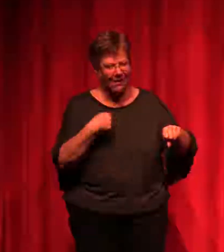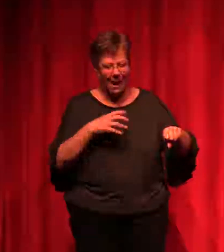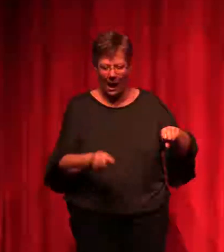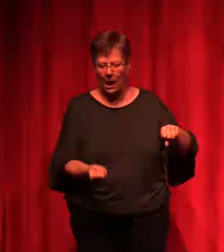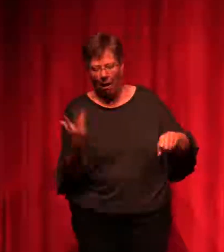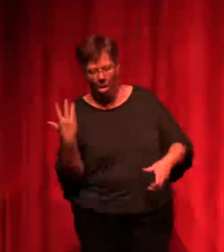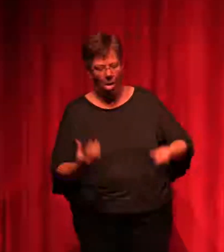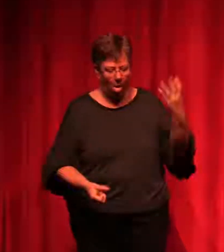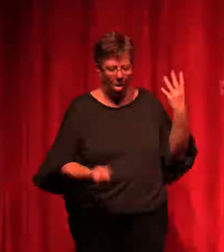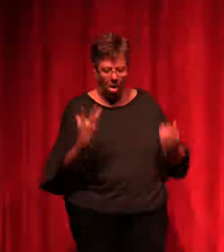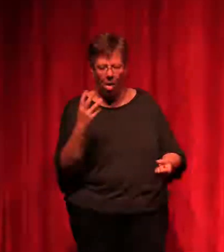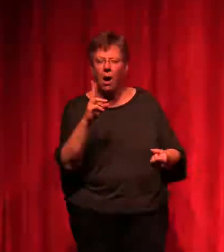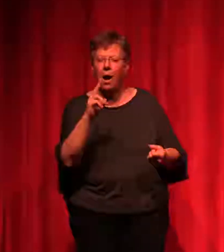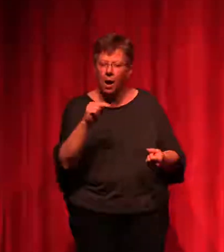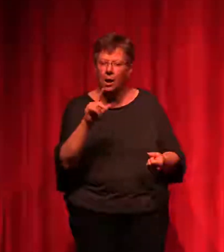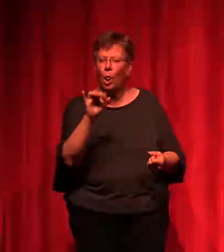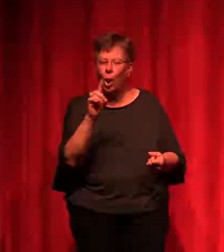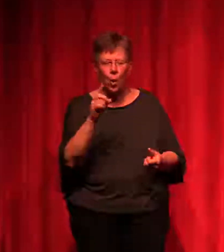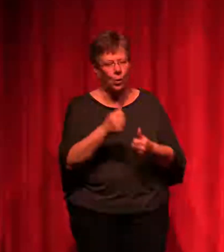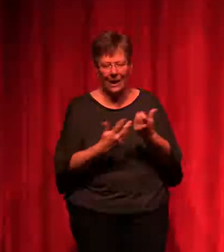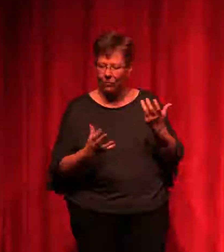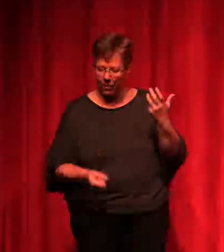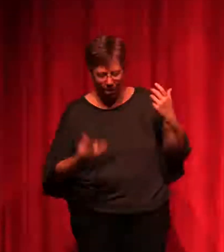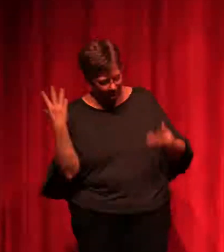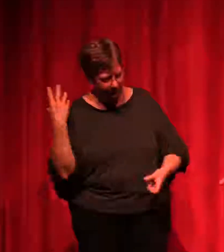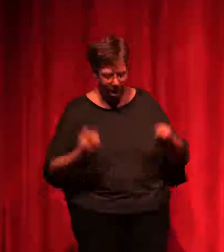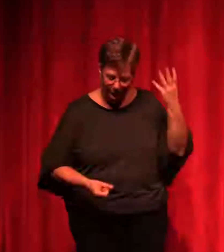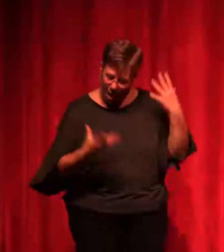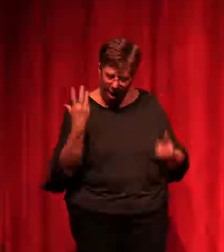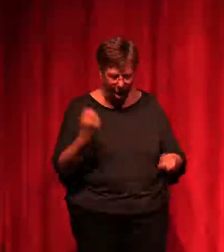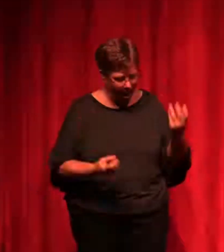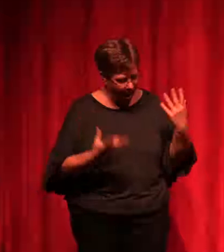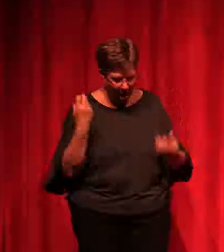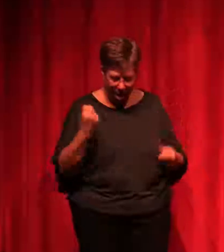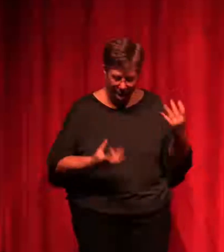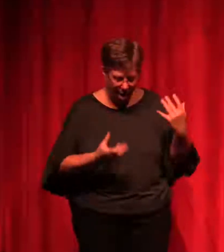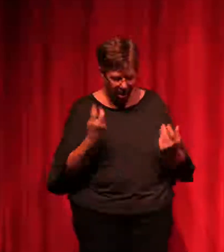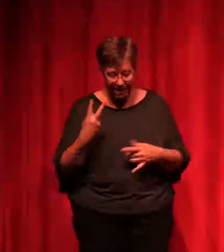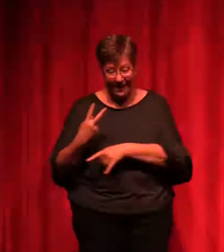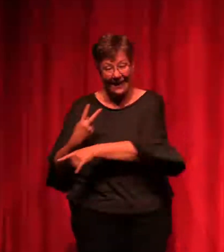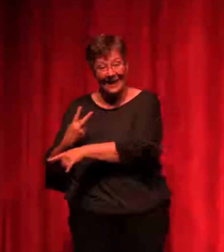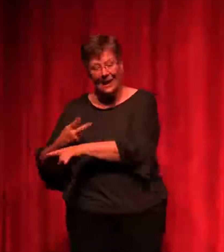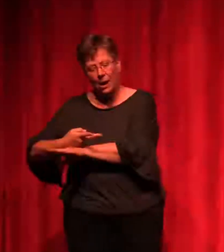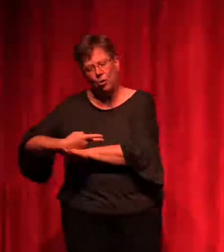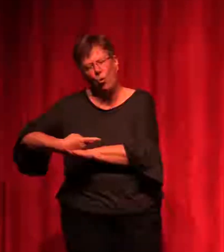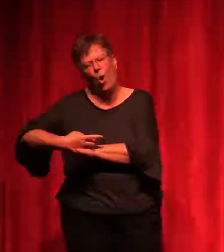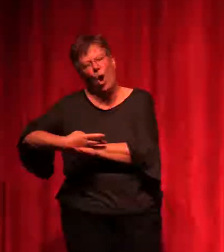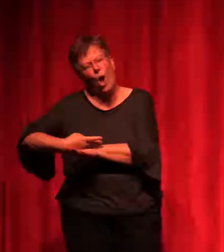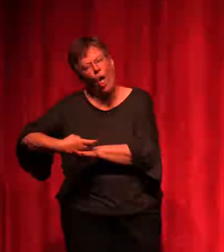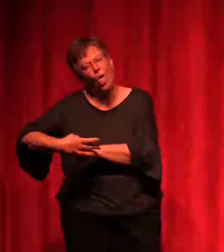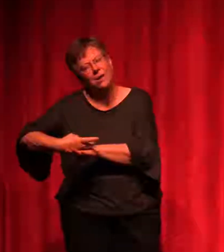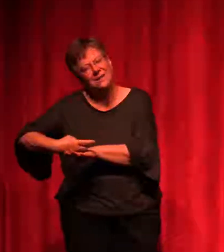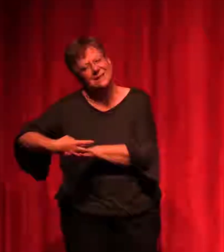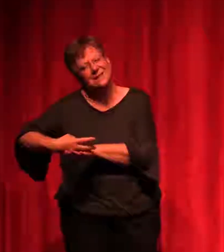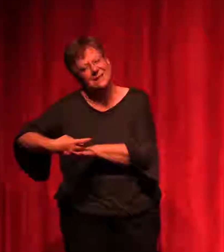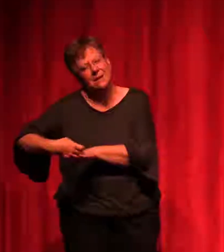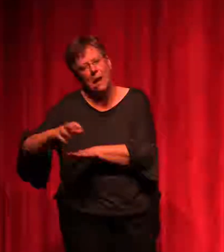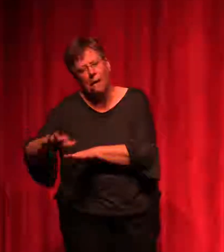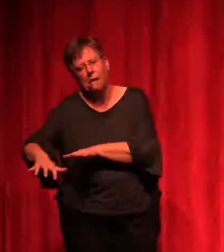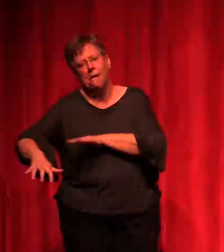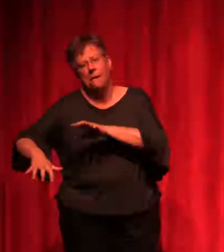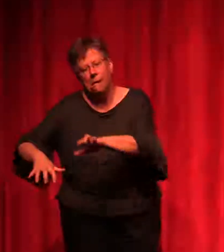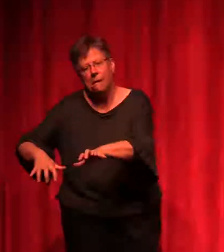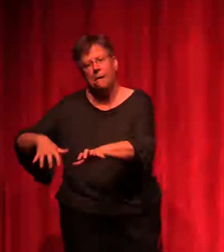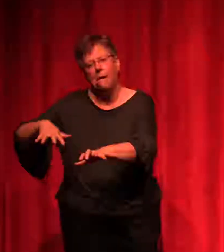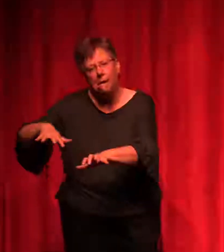gas can, and I put everything on the side. And Gregory crawls on his 2 hands